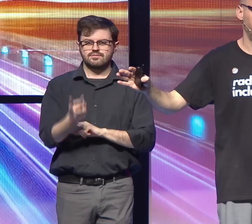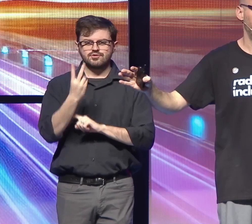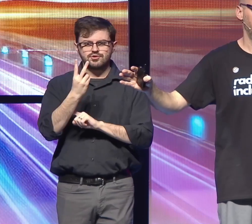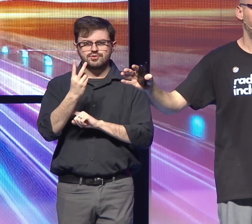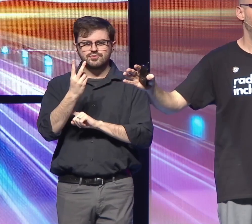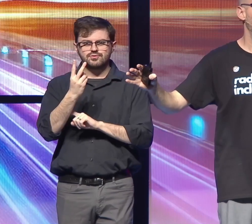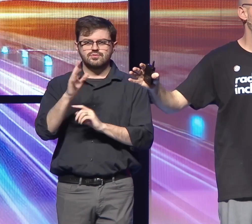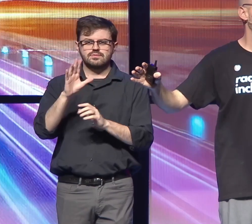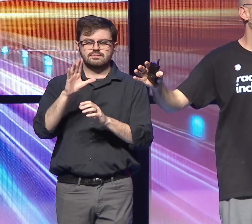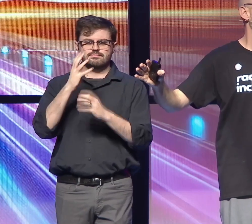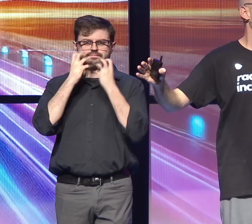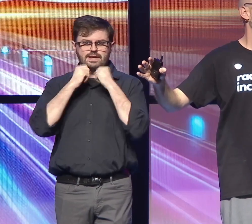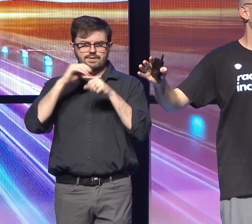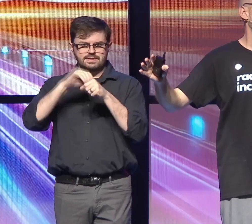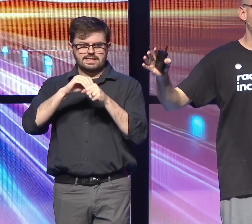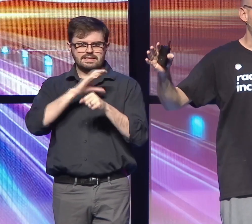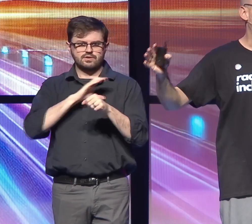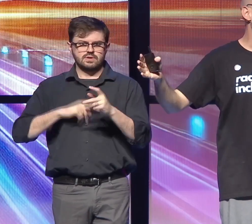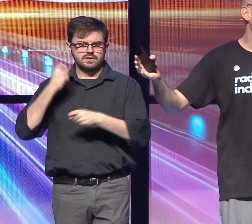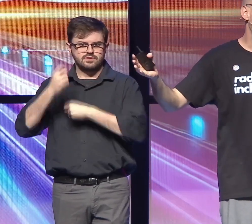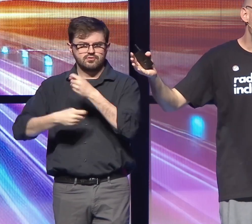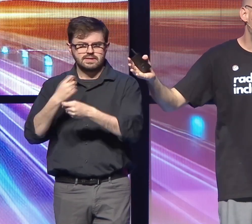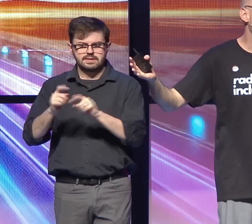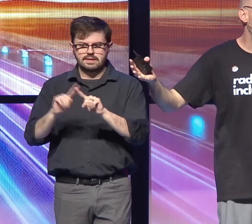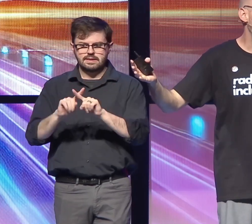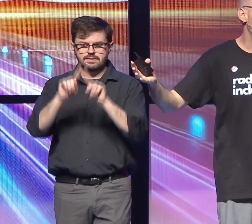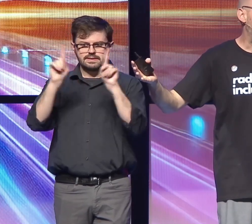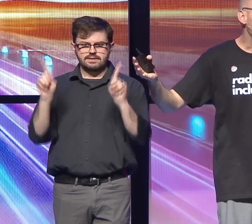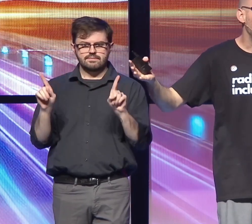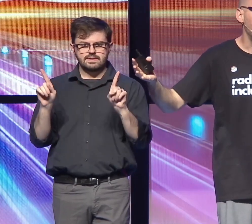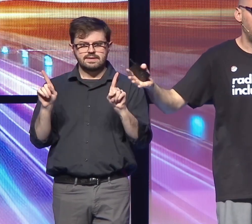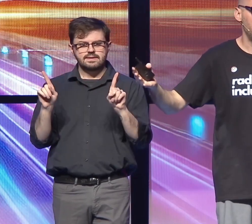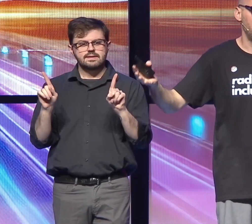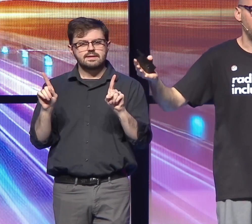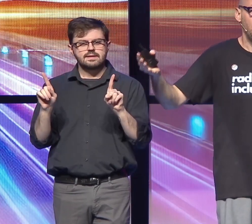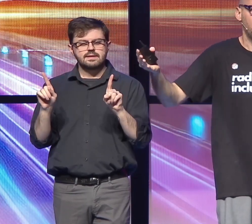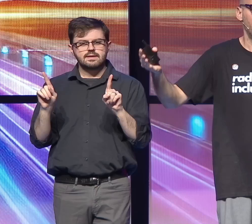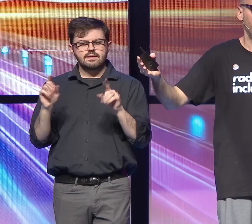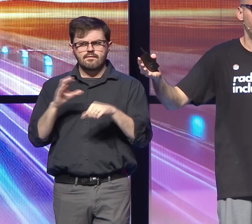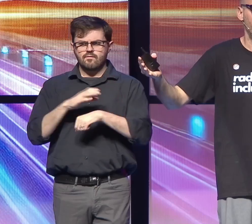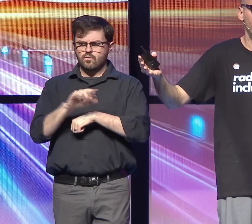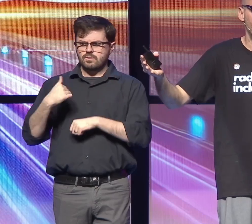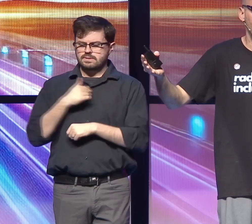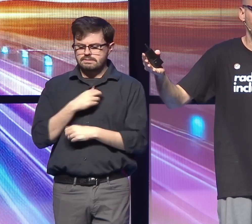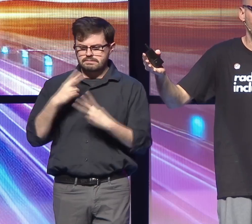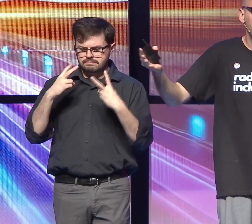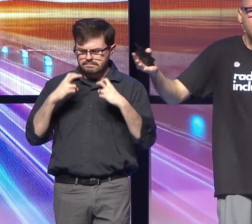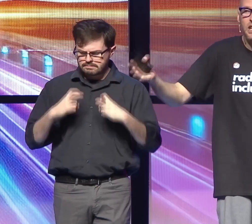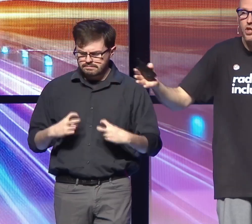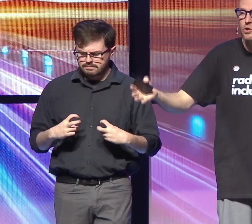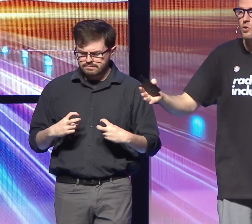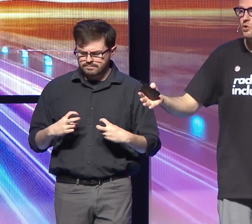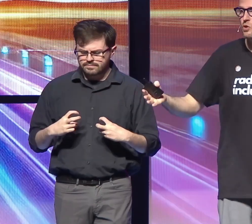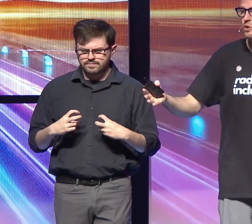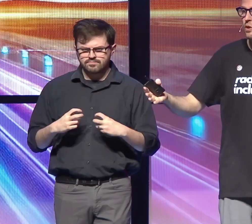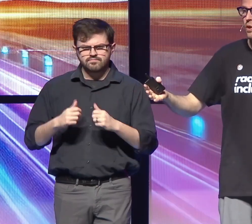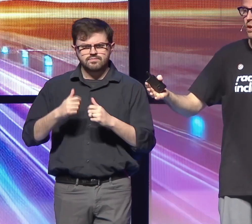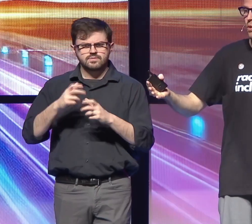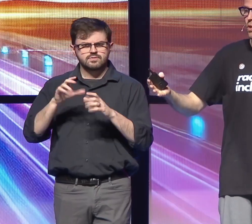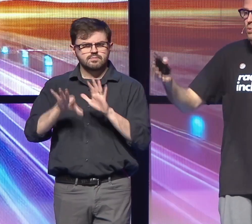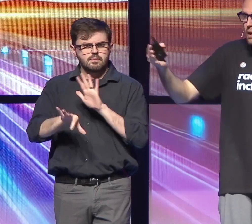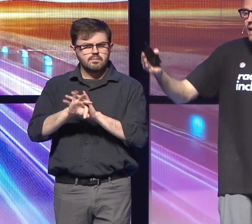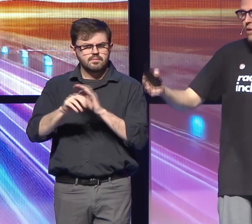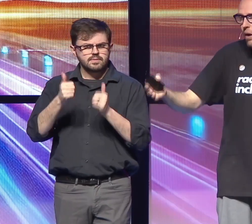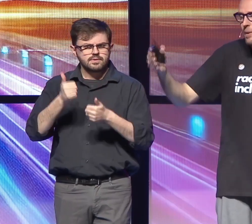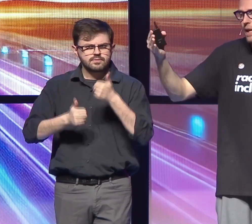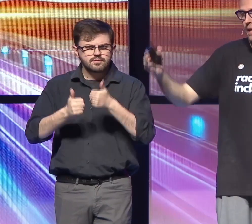different, that cause us to ask the question, which do I choose?